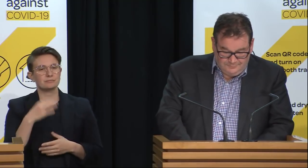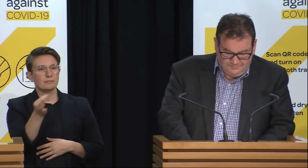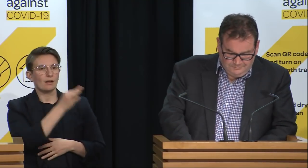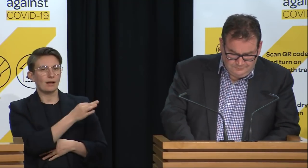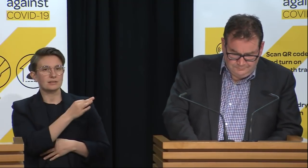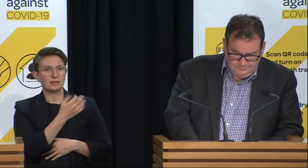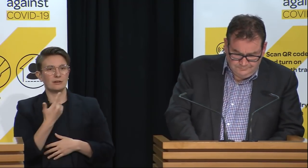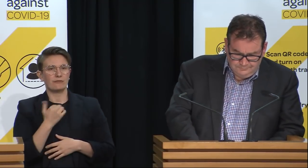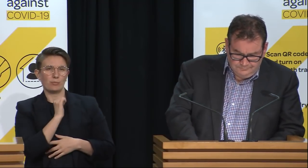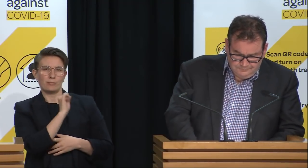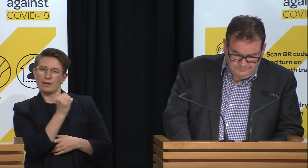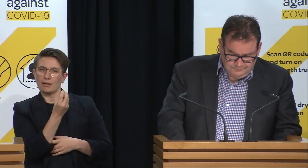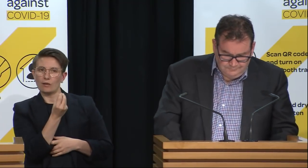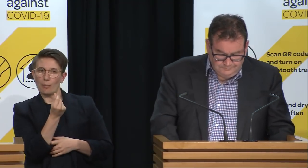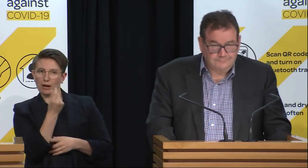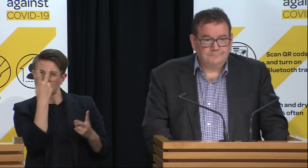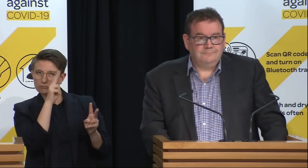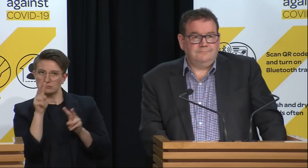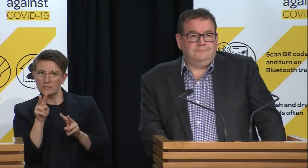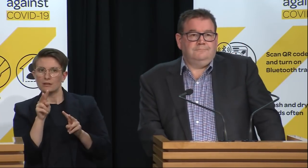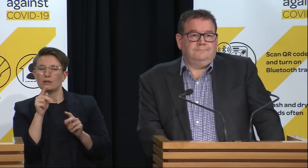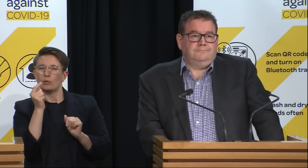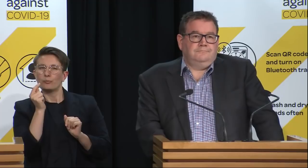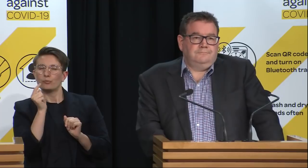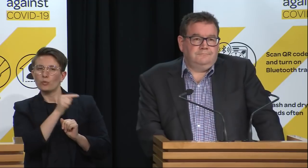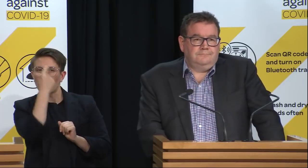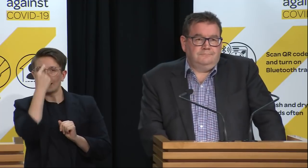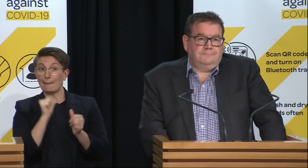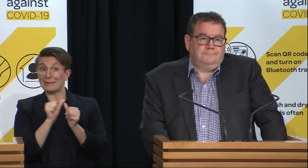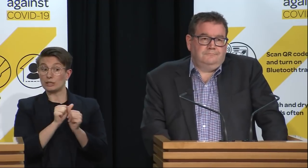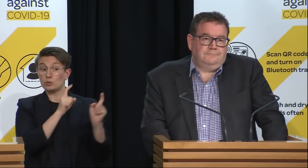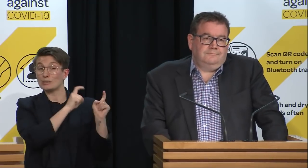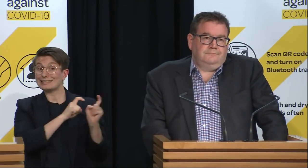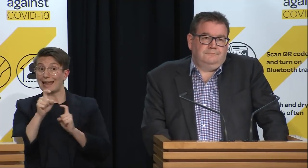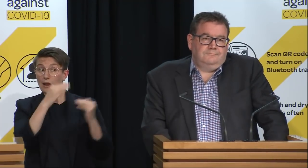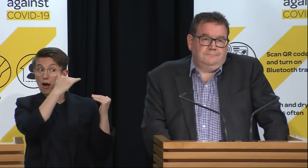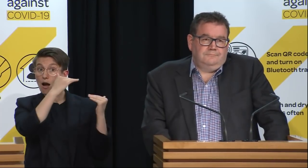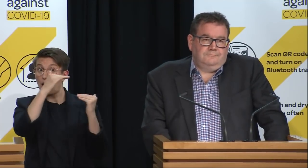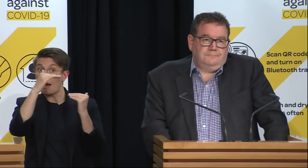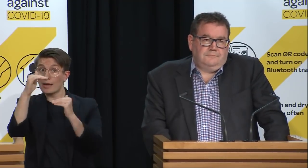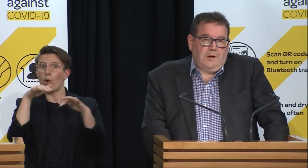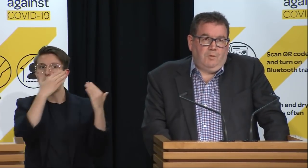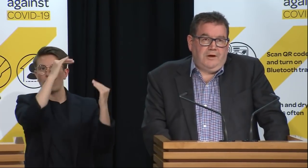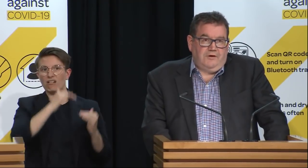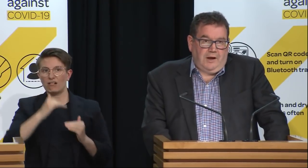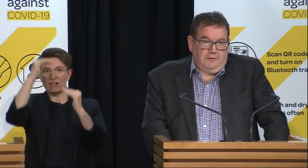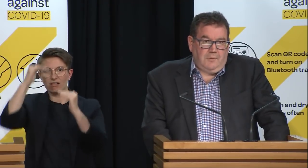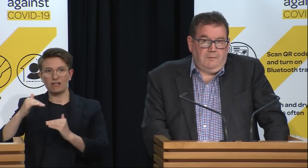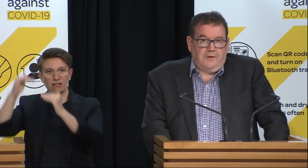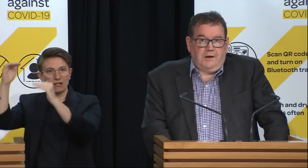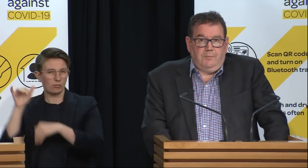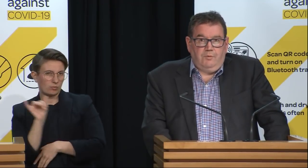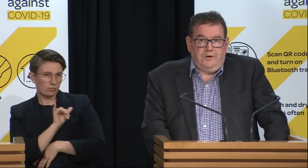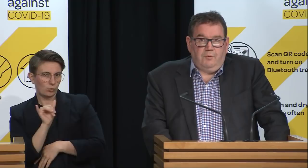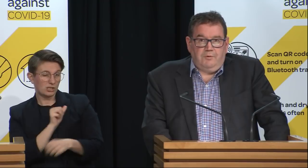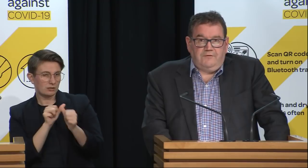alert level longer, or to move up and down alert levels on the weekly? Yeah, well, we haven't done